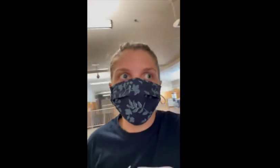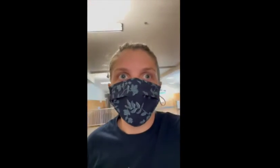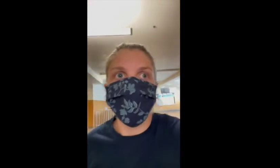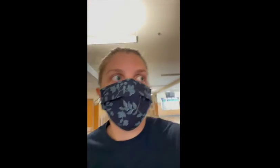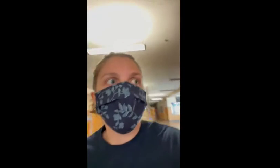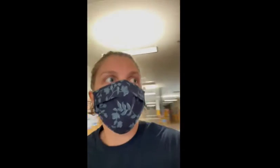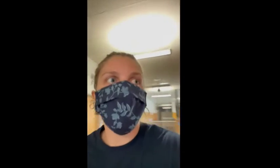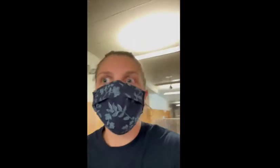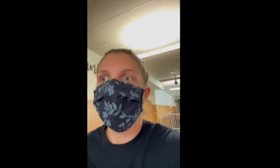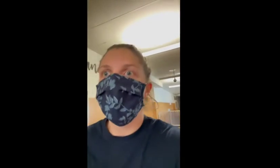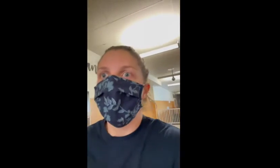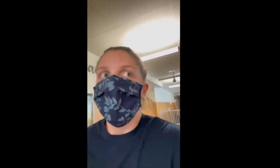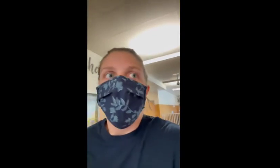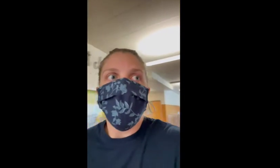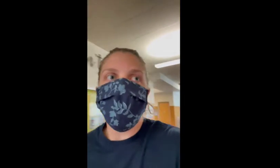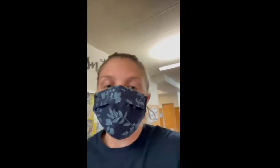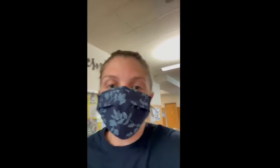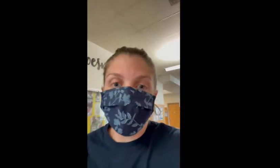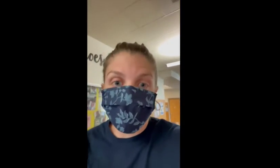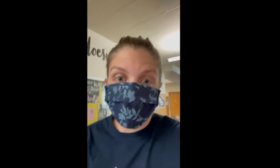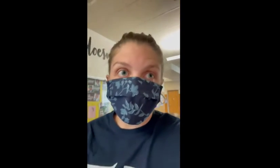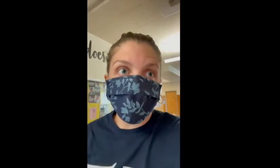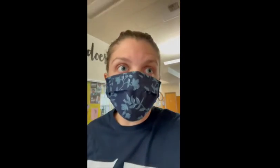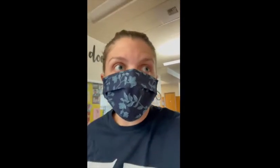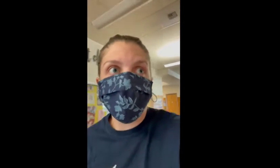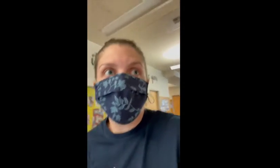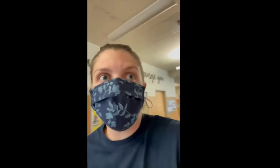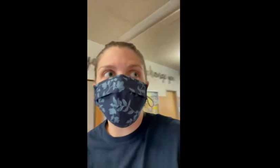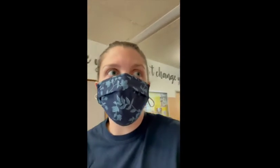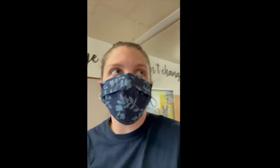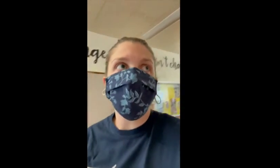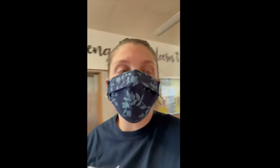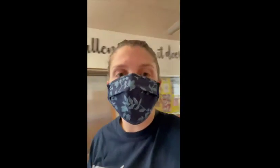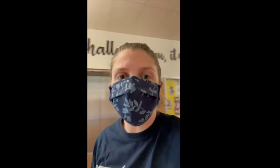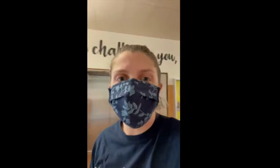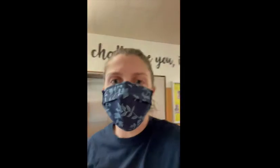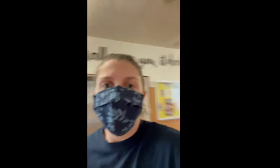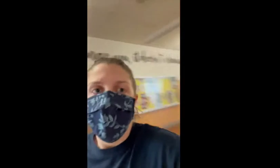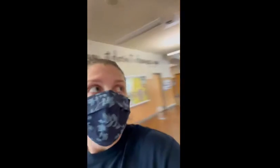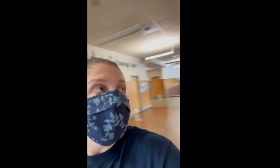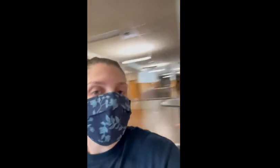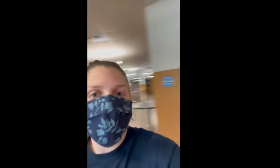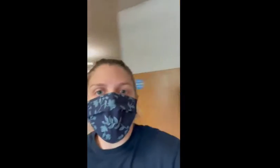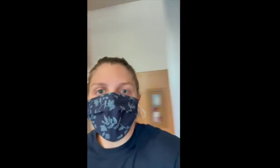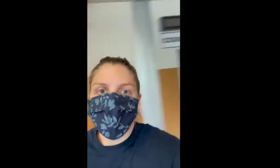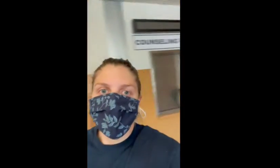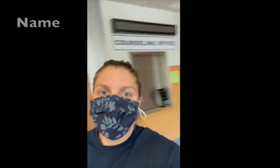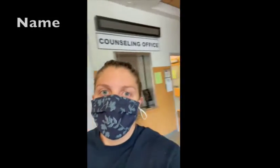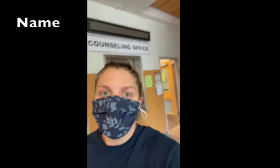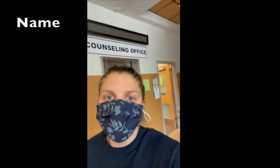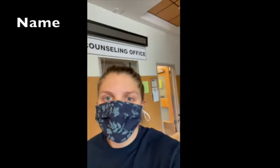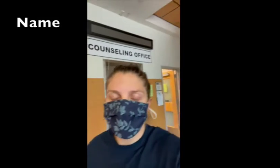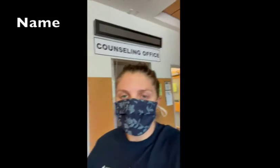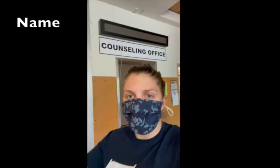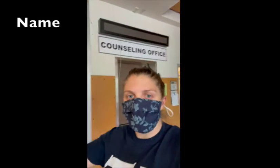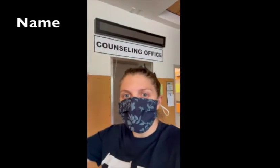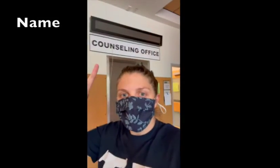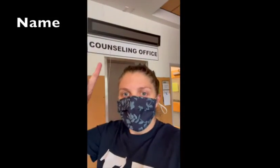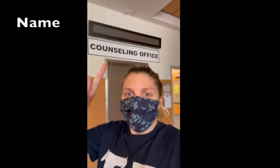you. All right, sorry for the noise. We're having a little bit in construction, but I want to point out our counseling office. So